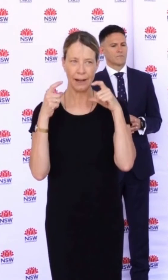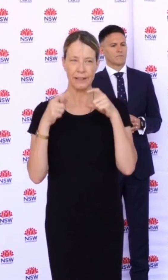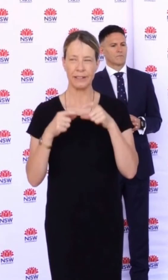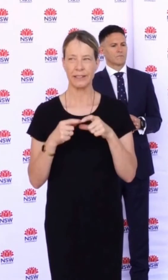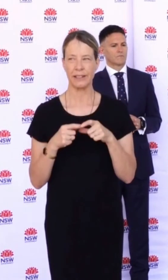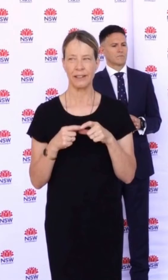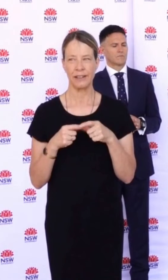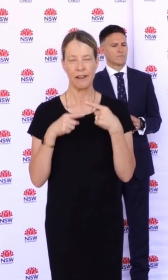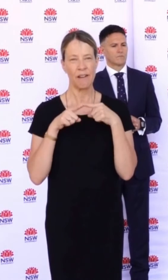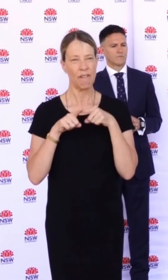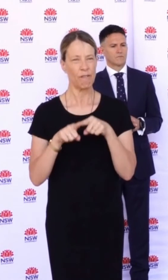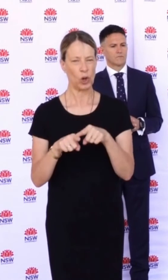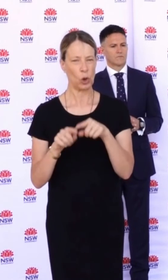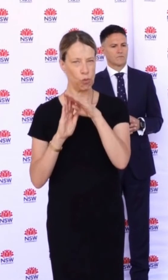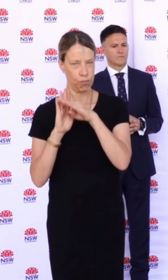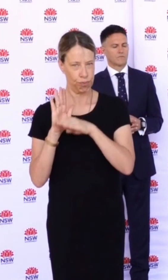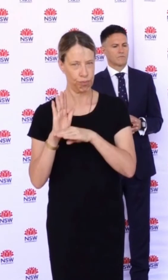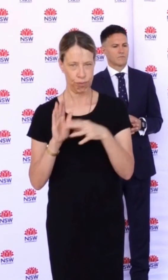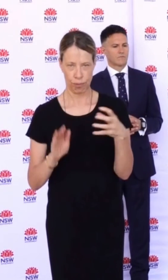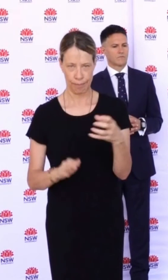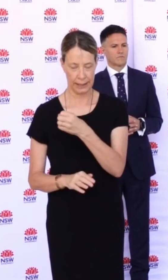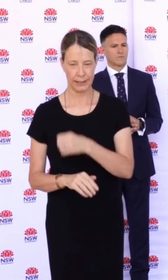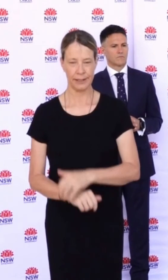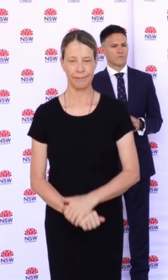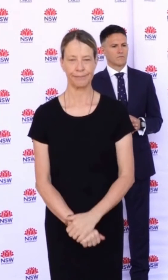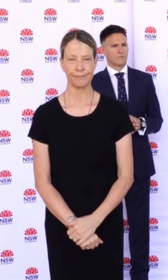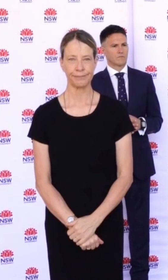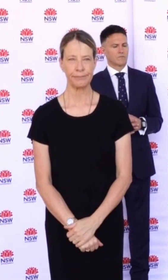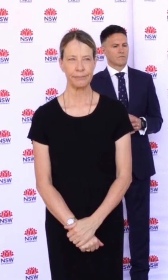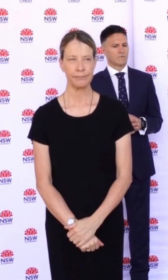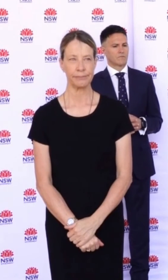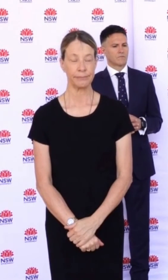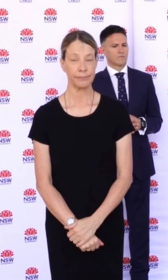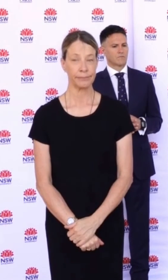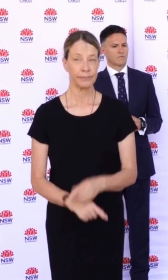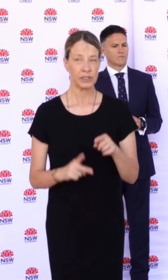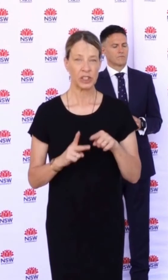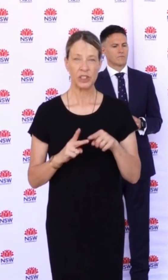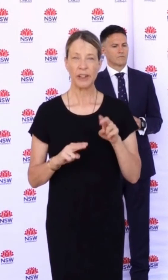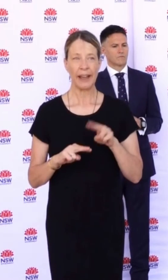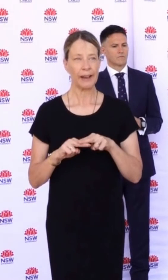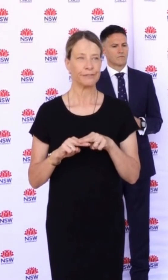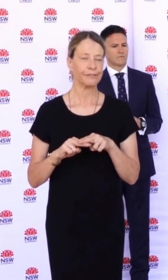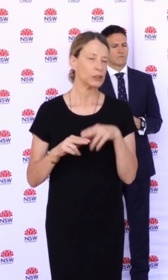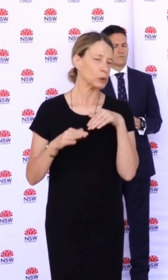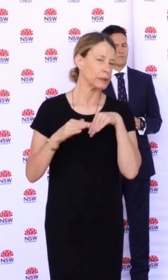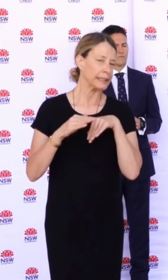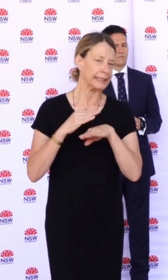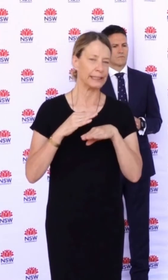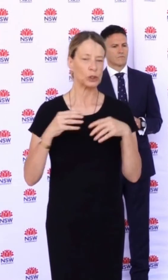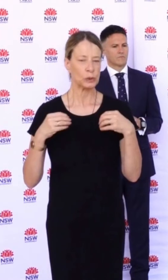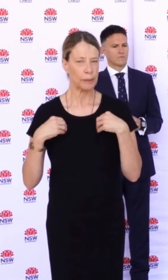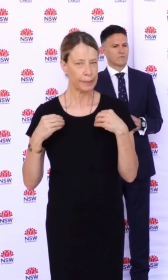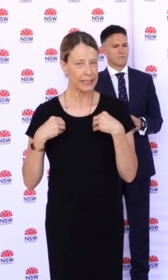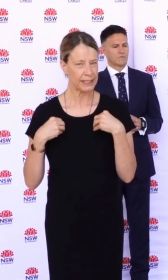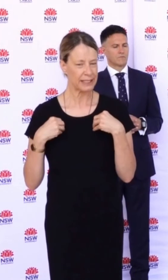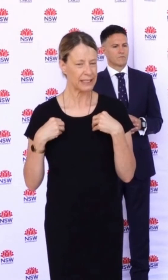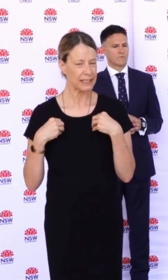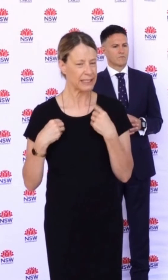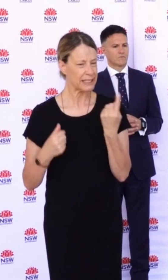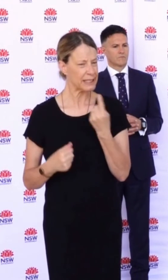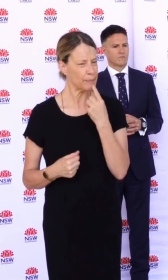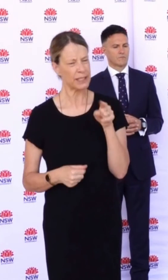just a few. You have asked a few times, yeah. Look, I just say this, wearing a mask is